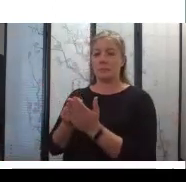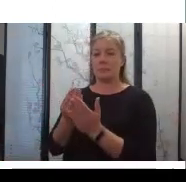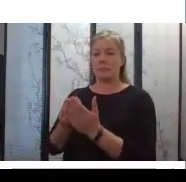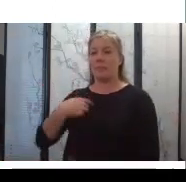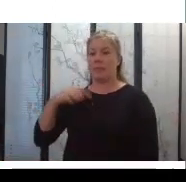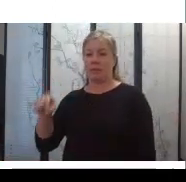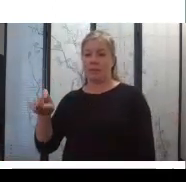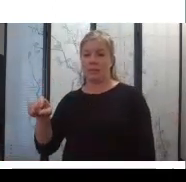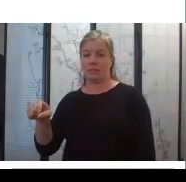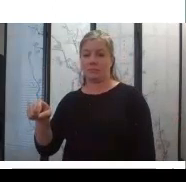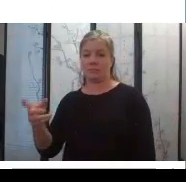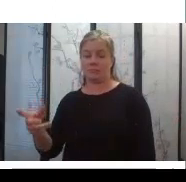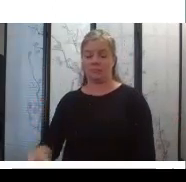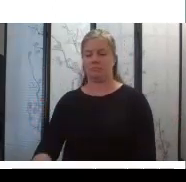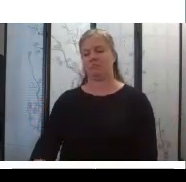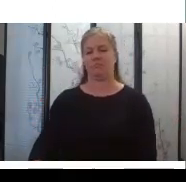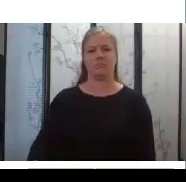So,